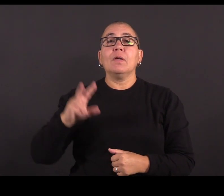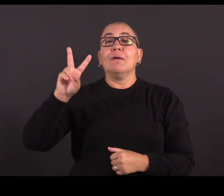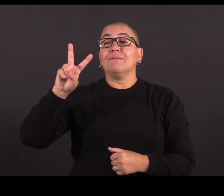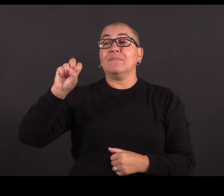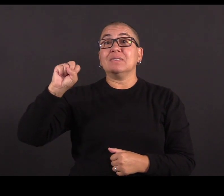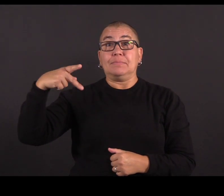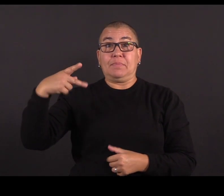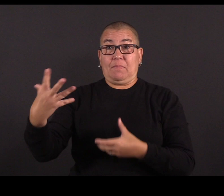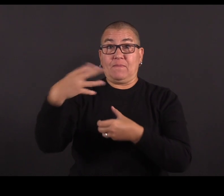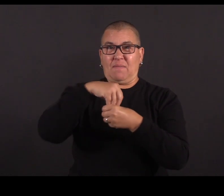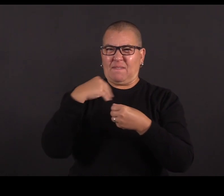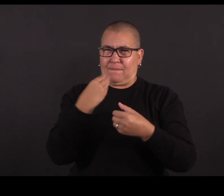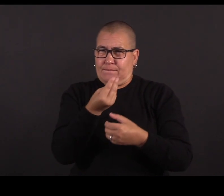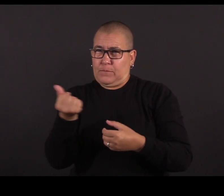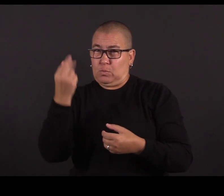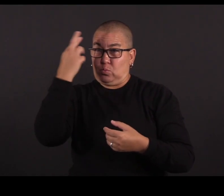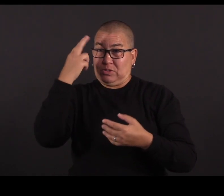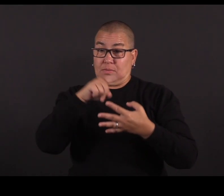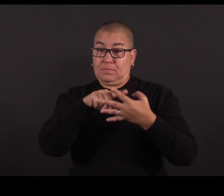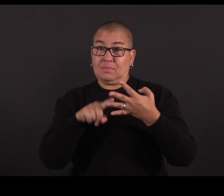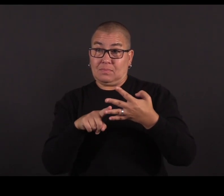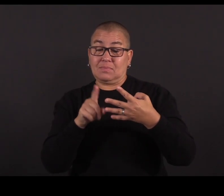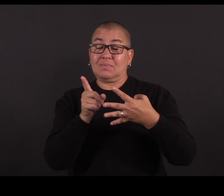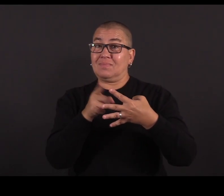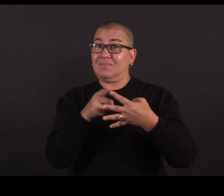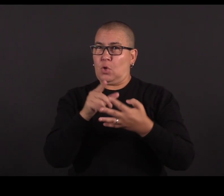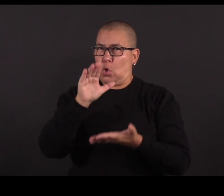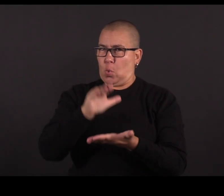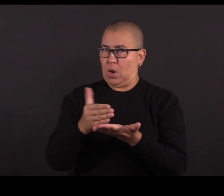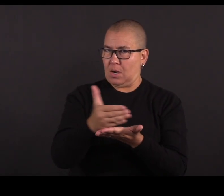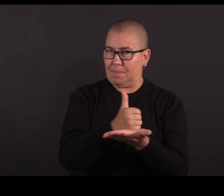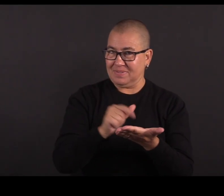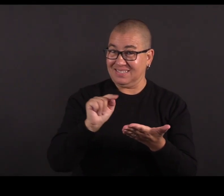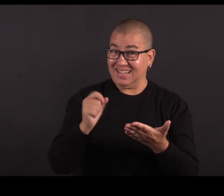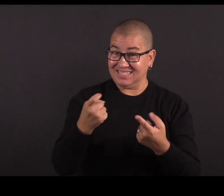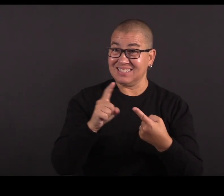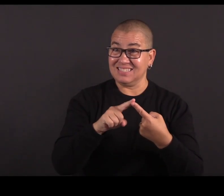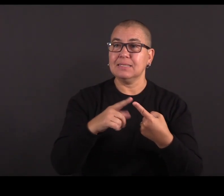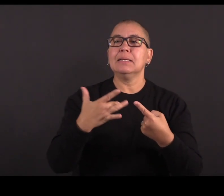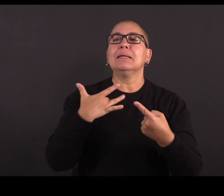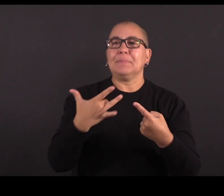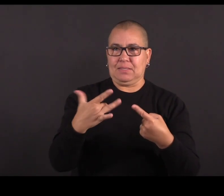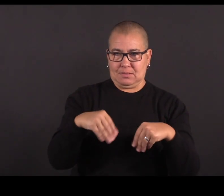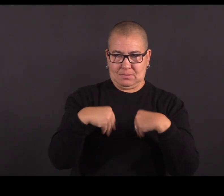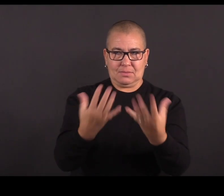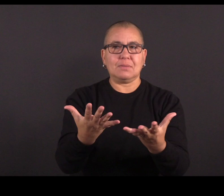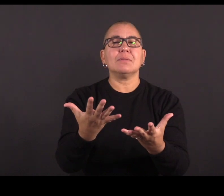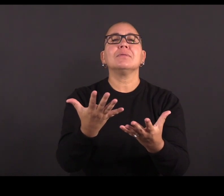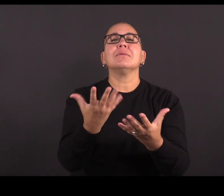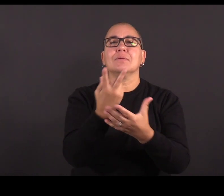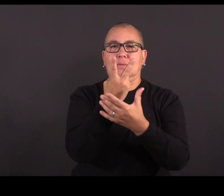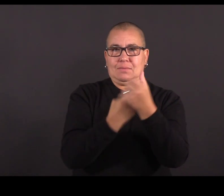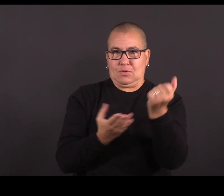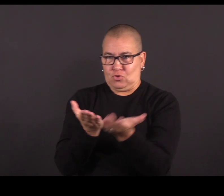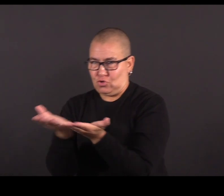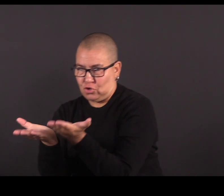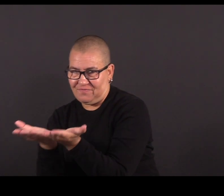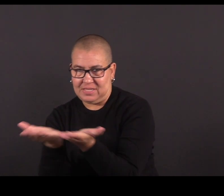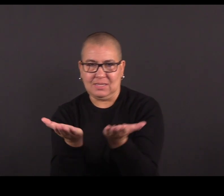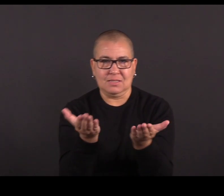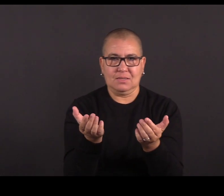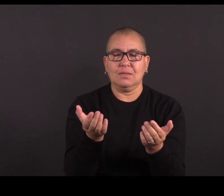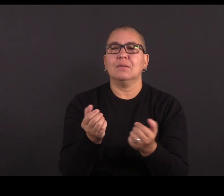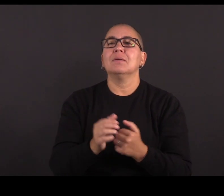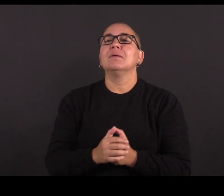Low-income tax credit housing is often paired with supportive services, providing an opportunity for local programs to develop relationships